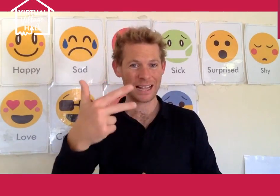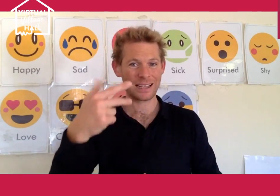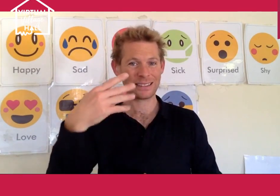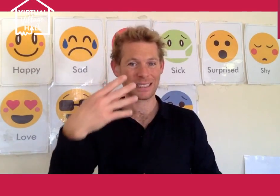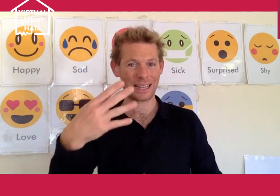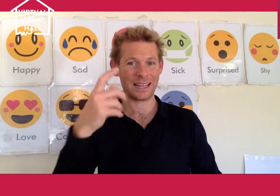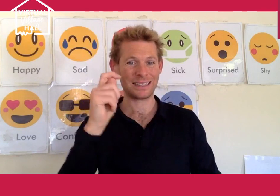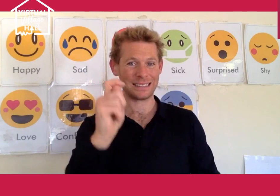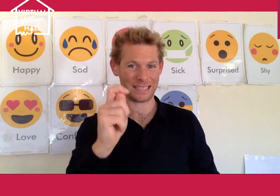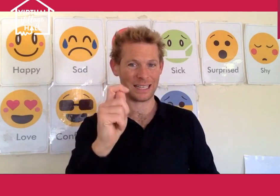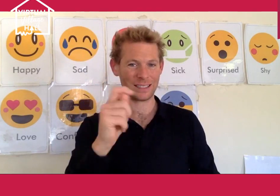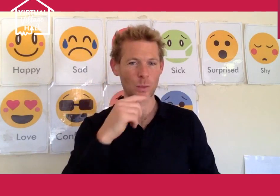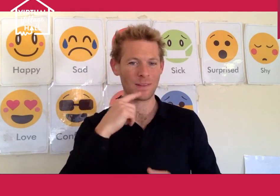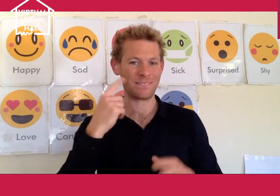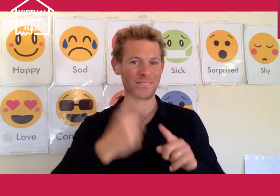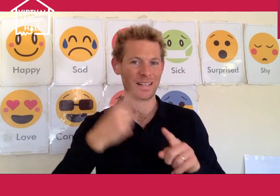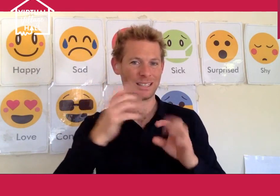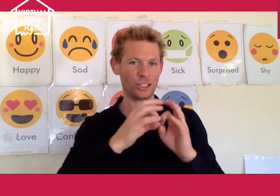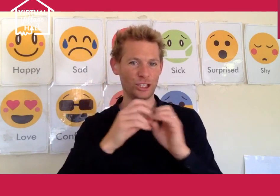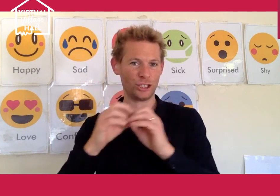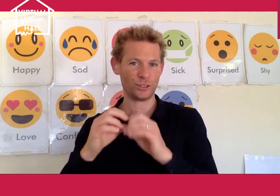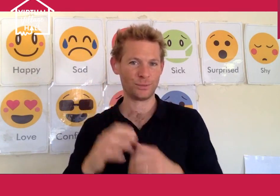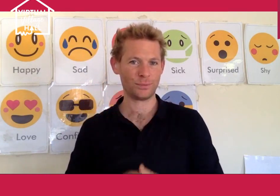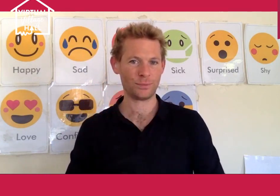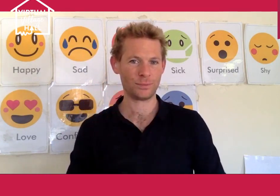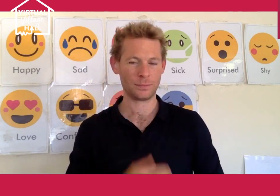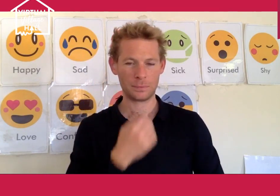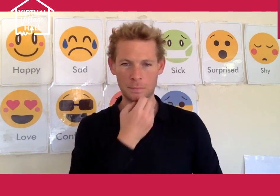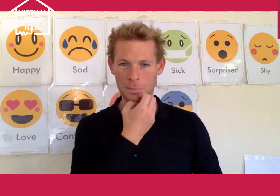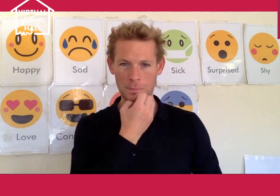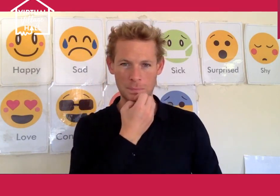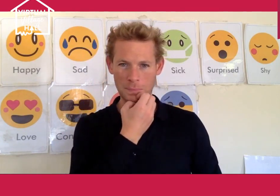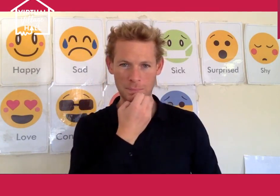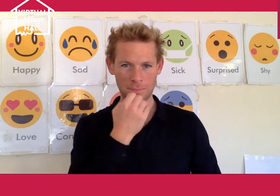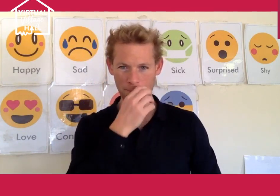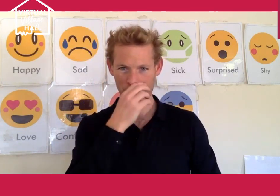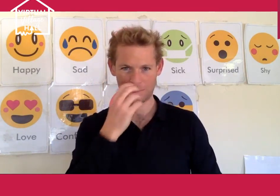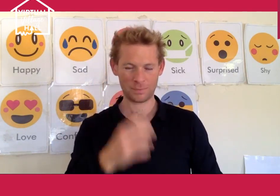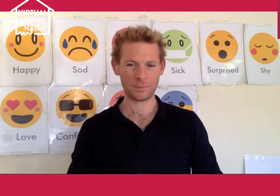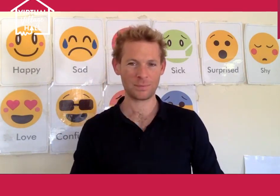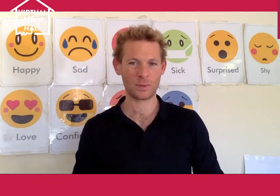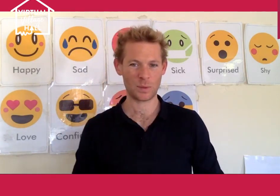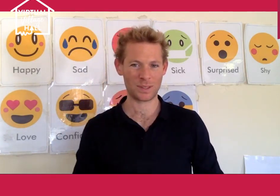Okay, number 7, 8, 9, and 10 are going to be faster. You ready?